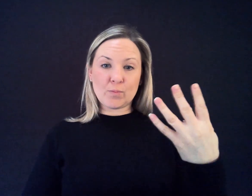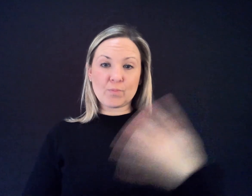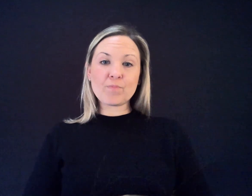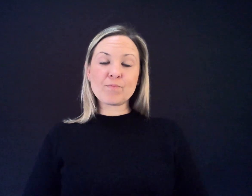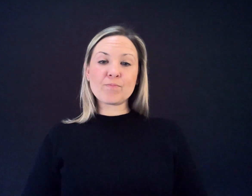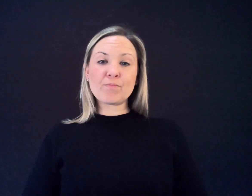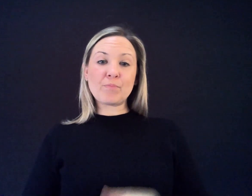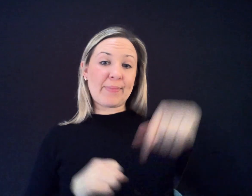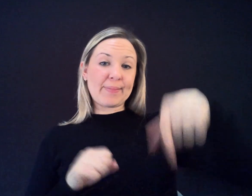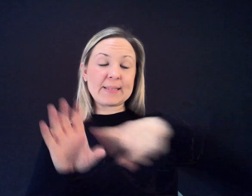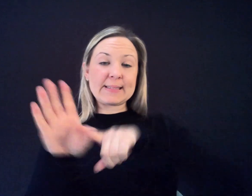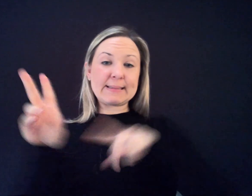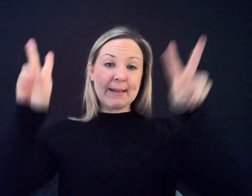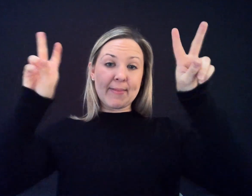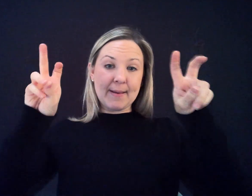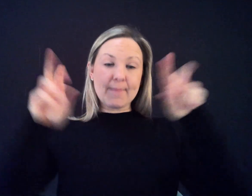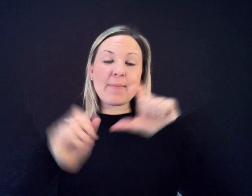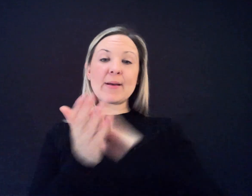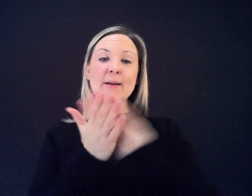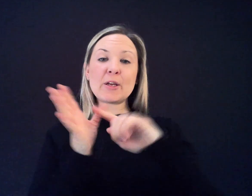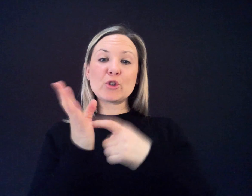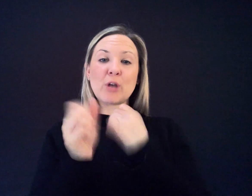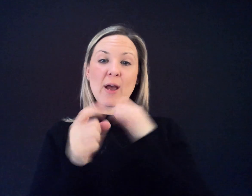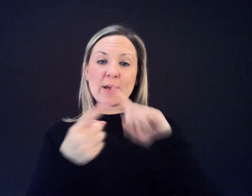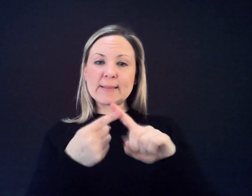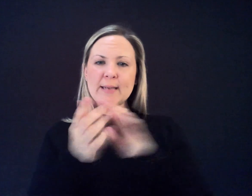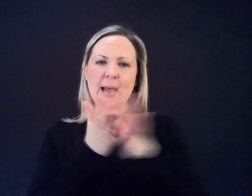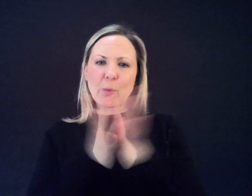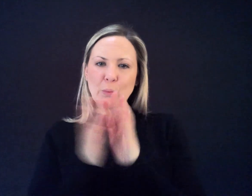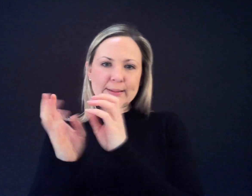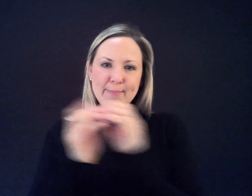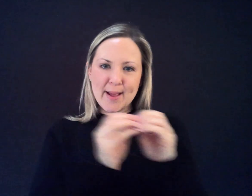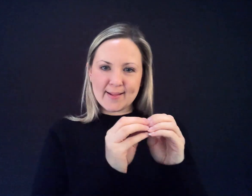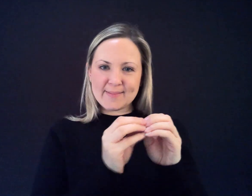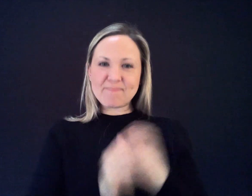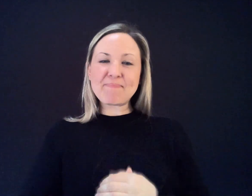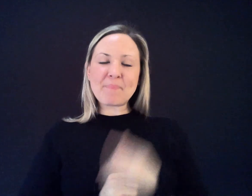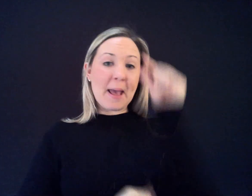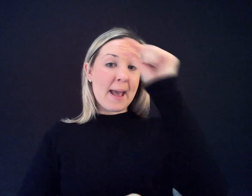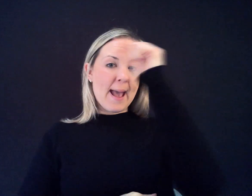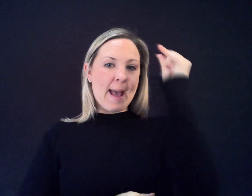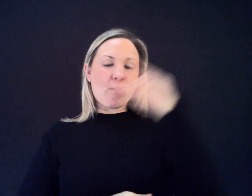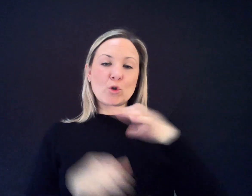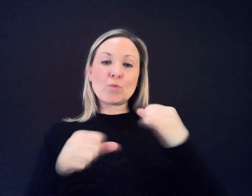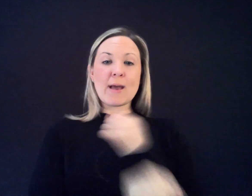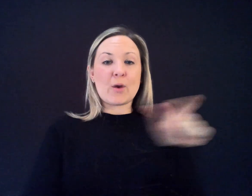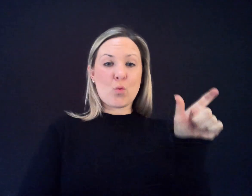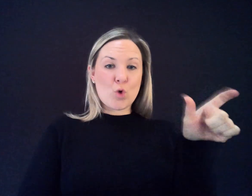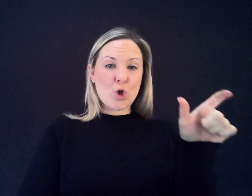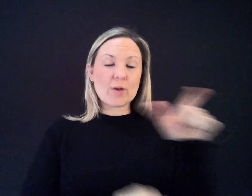This year's theme is charge. How do you spell it? And the aim is to create the word charge in a variety of